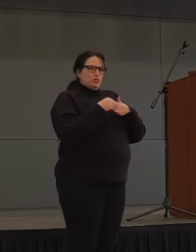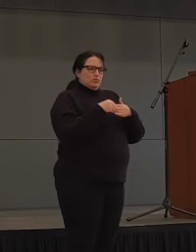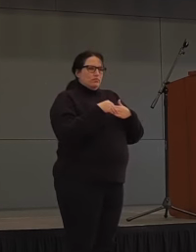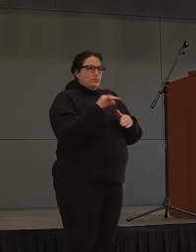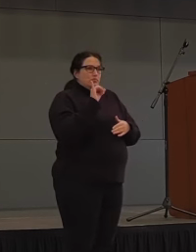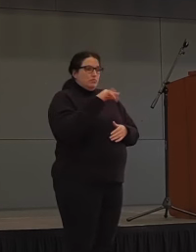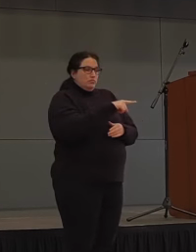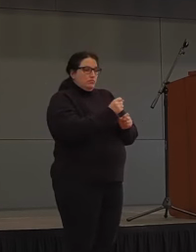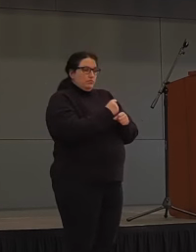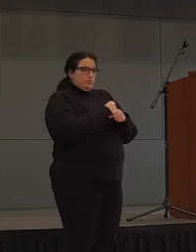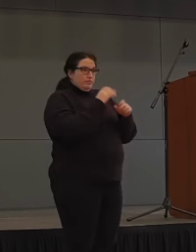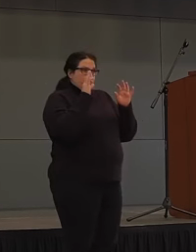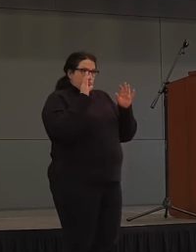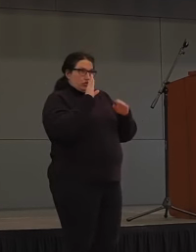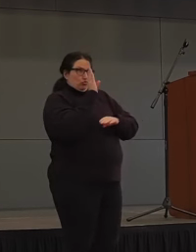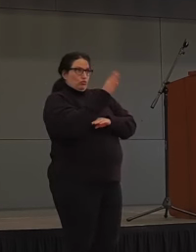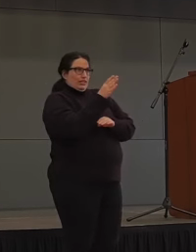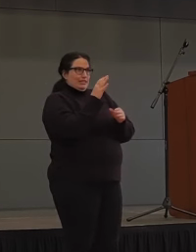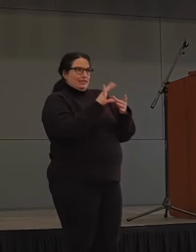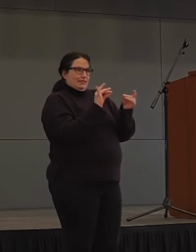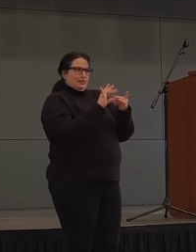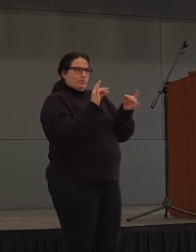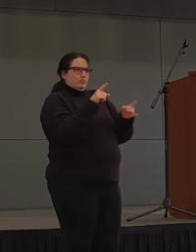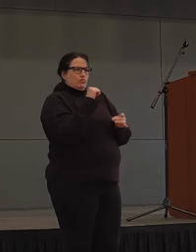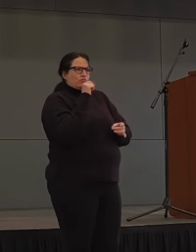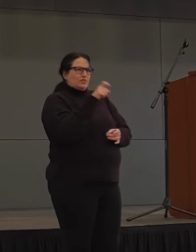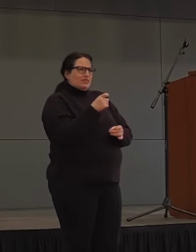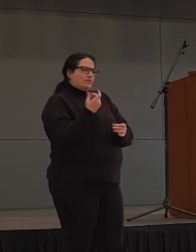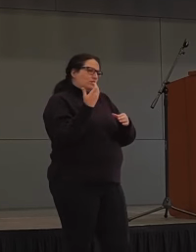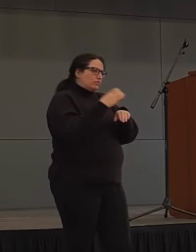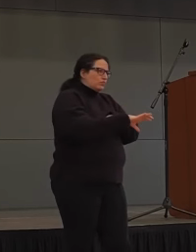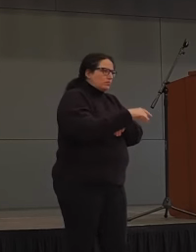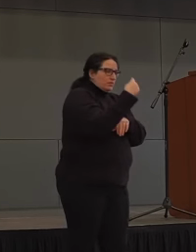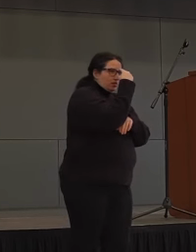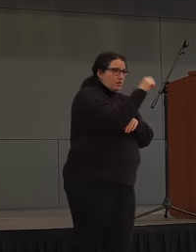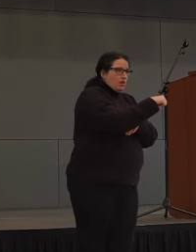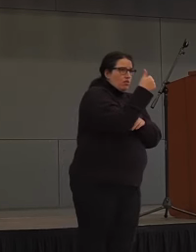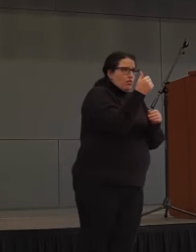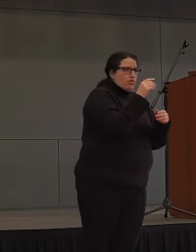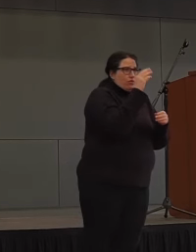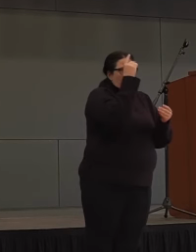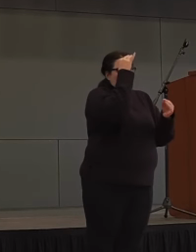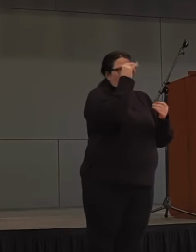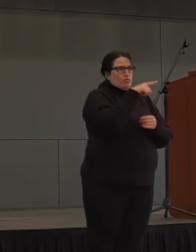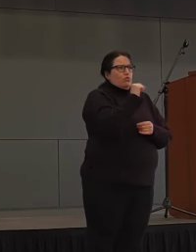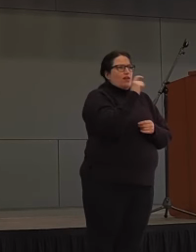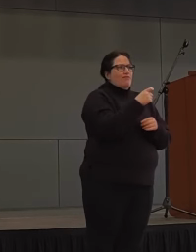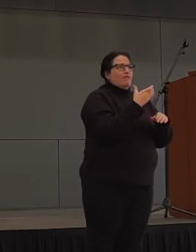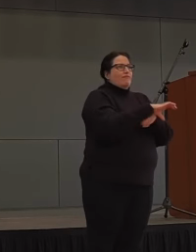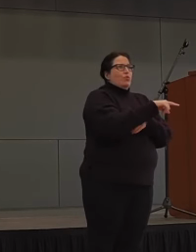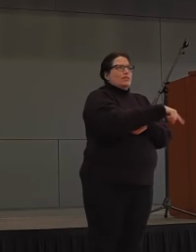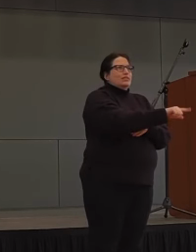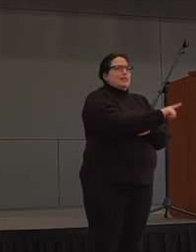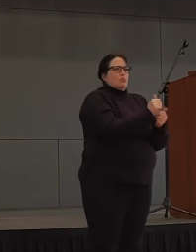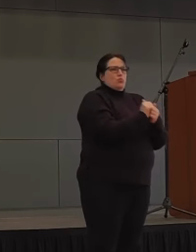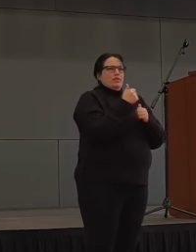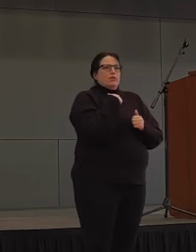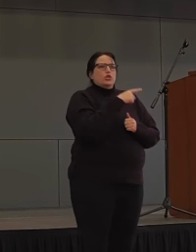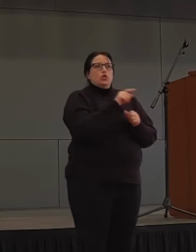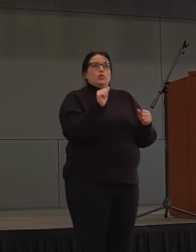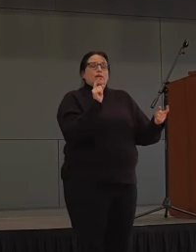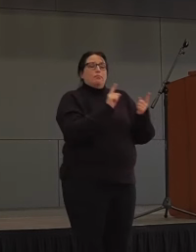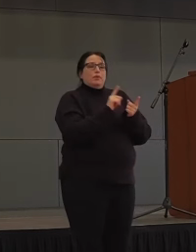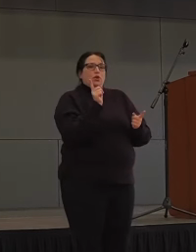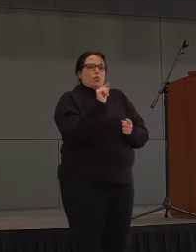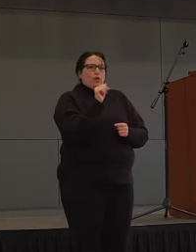I don't have to force them to think other thoughts. I don't have to force them to be with me. I can meet them where they are. And I'll give